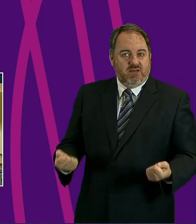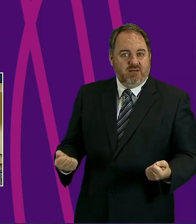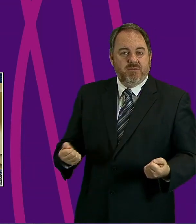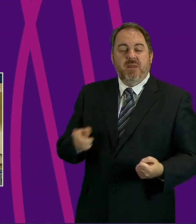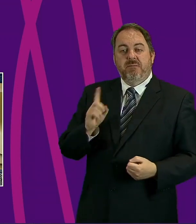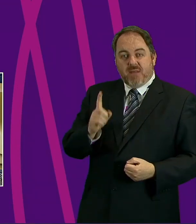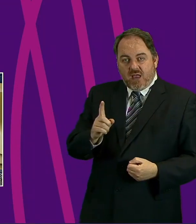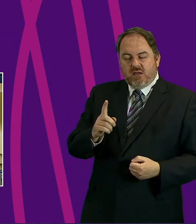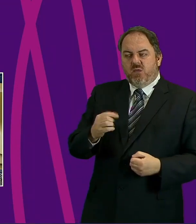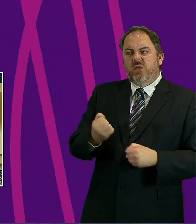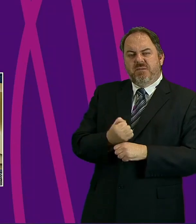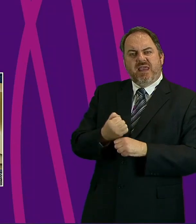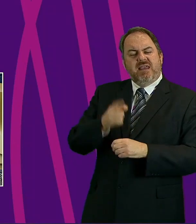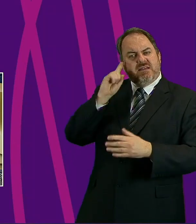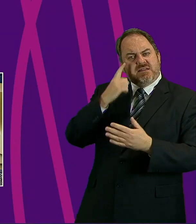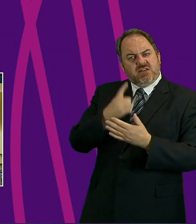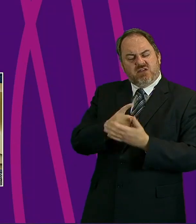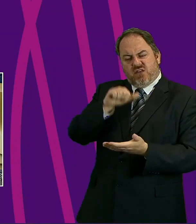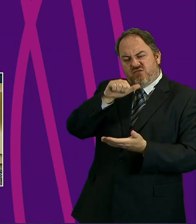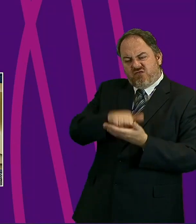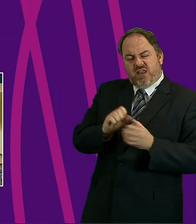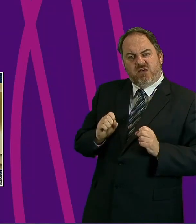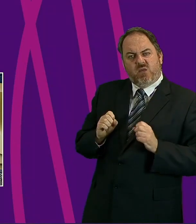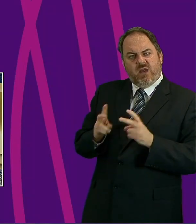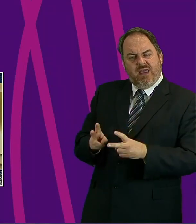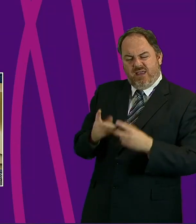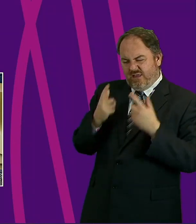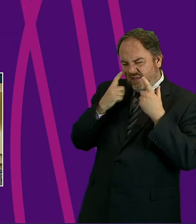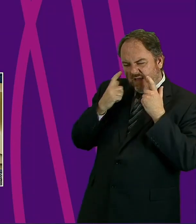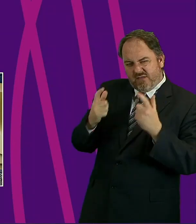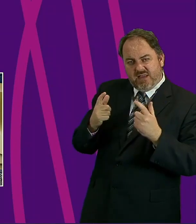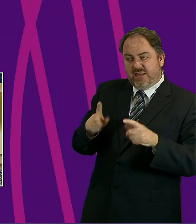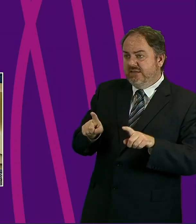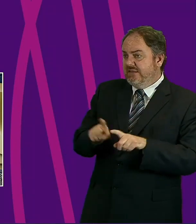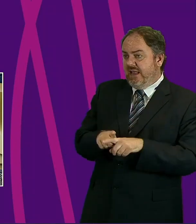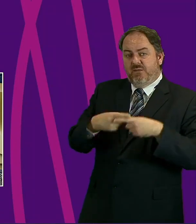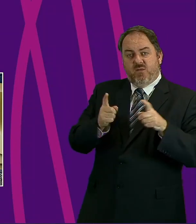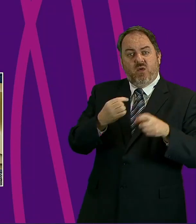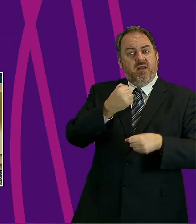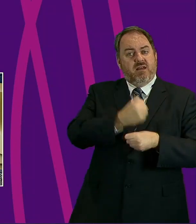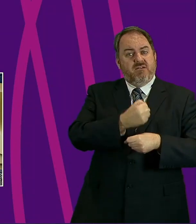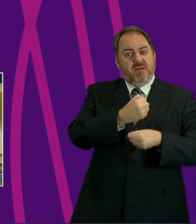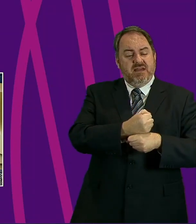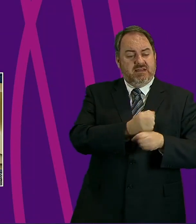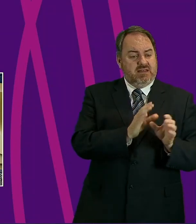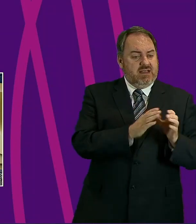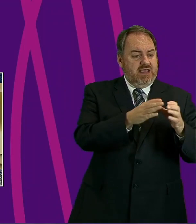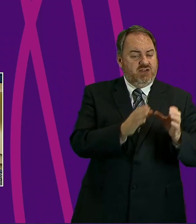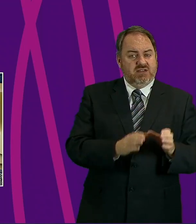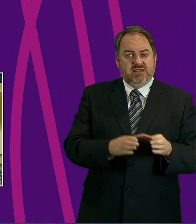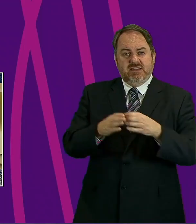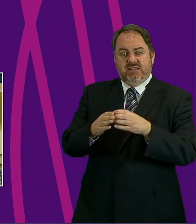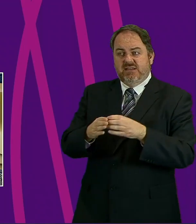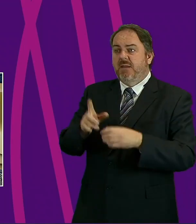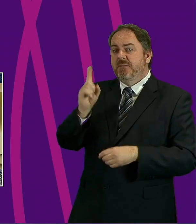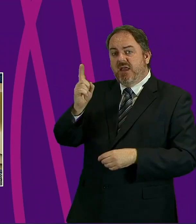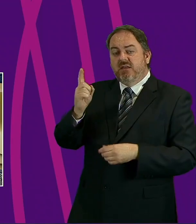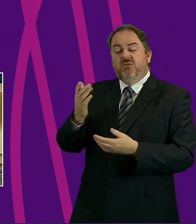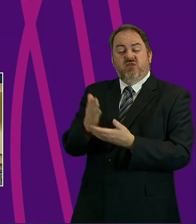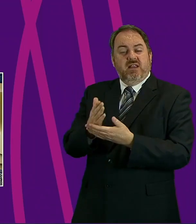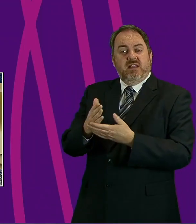decisions in a proper and measured way, and that applies to government agencies as well as to the government itself. But if there is more information we have about the